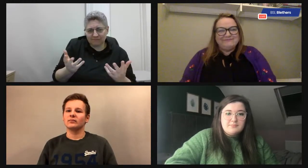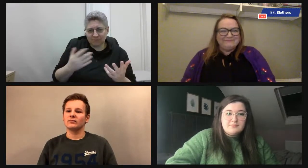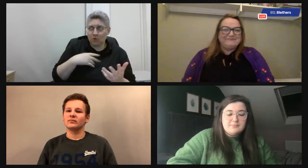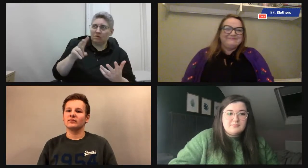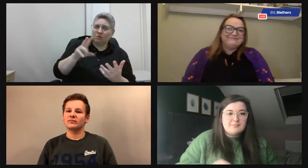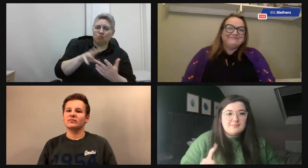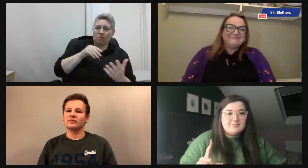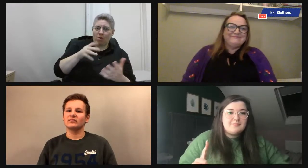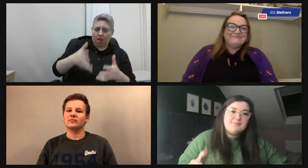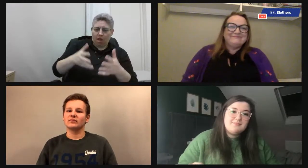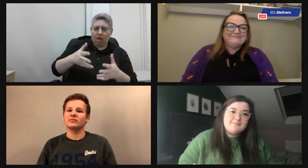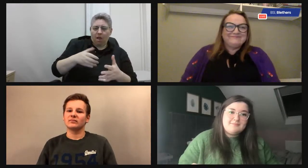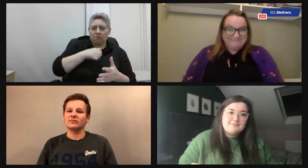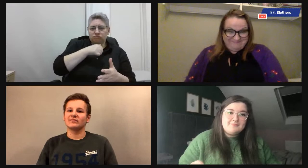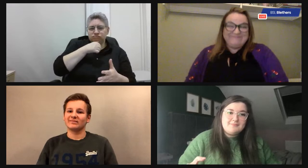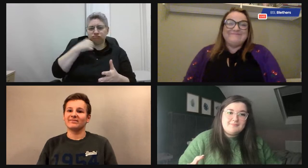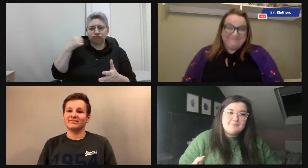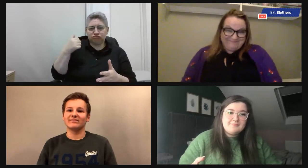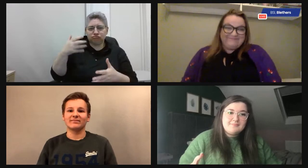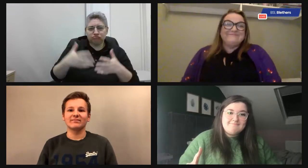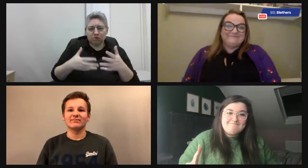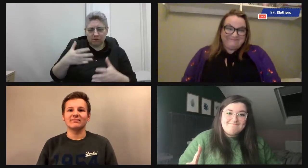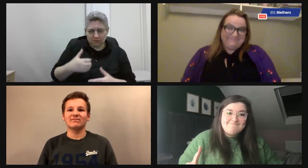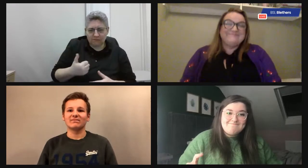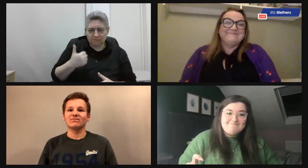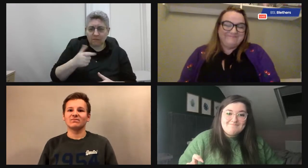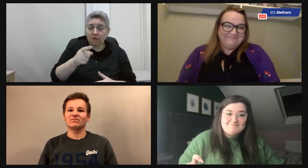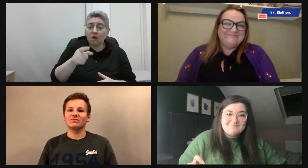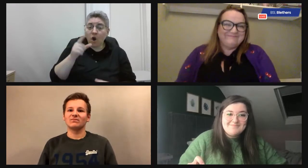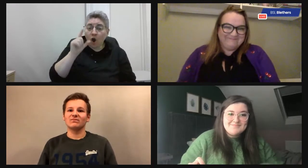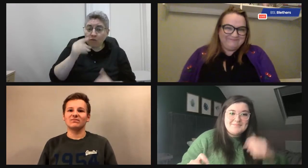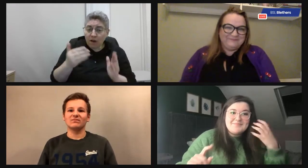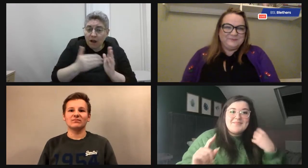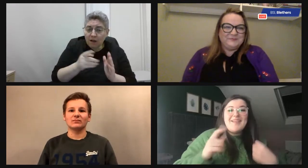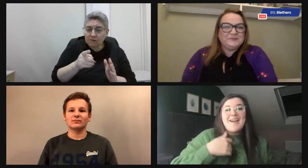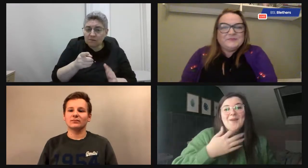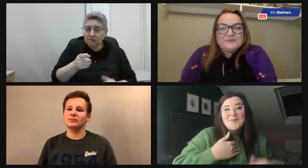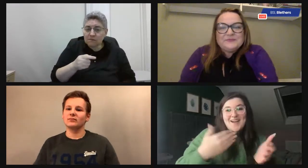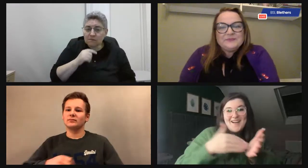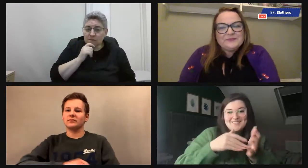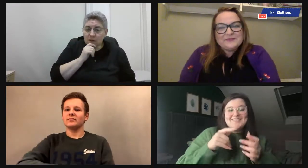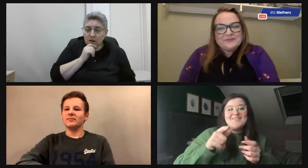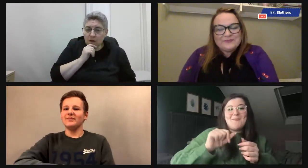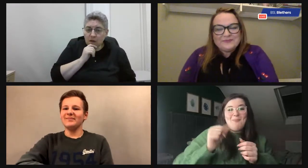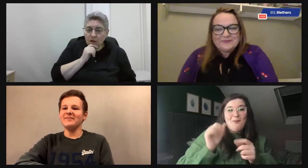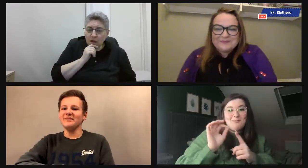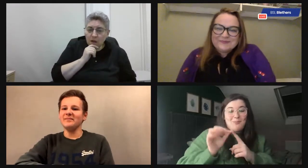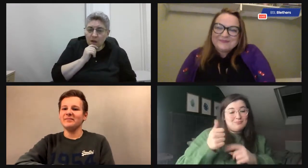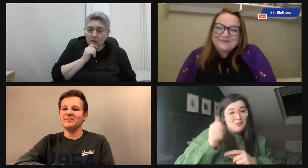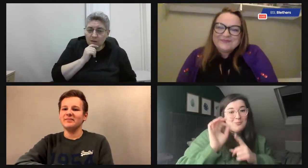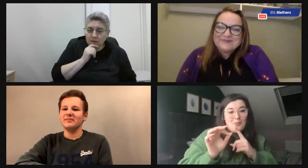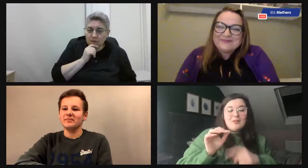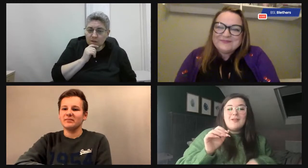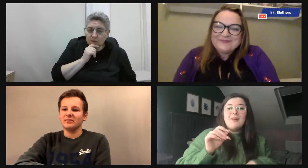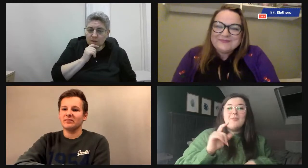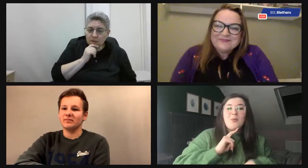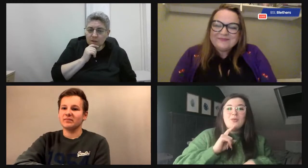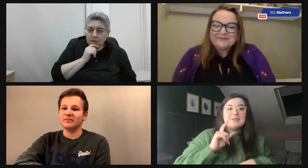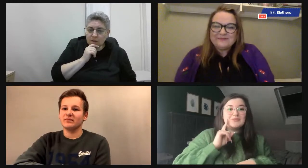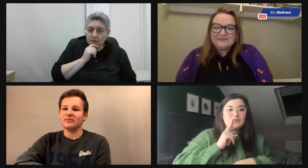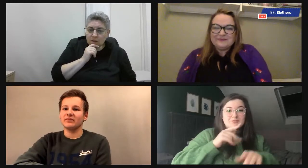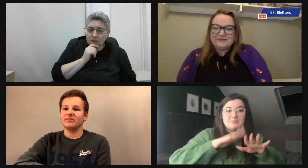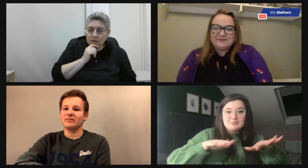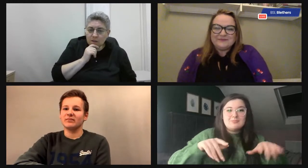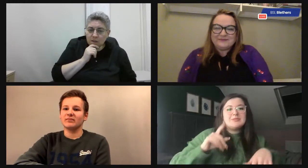to the schools. It happens so frequently. Yeah, and you're invited back because you're a role model, and it's lovely for them to be able to see someone communicating in